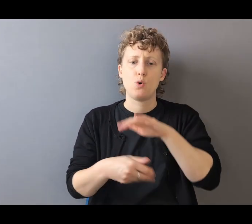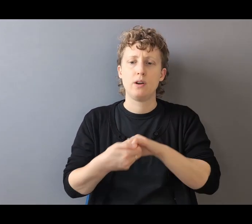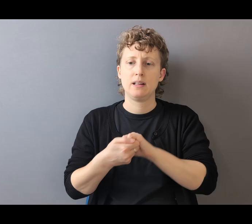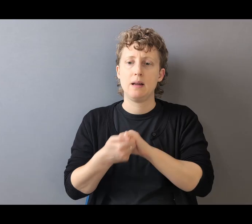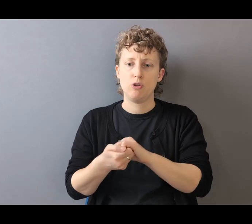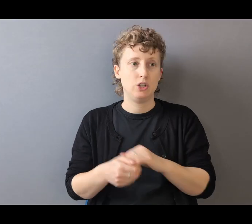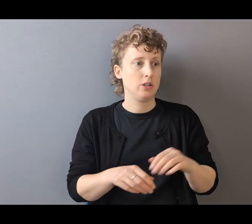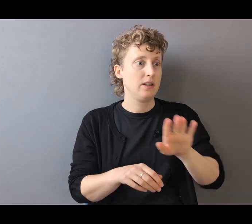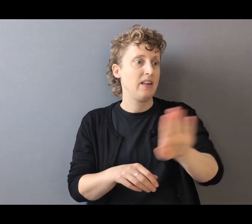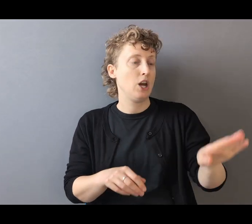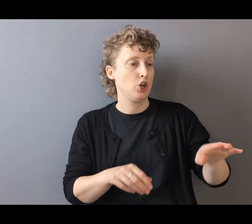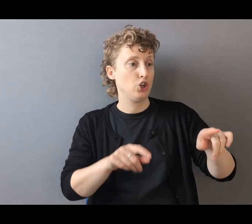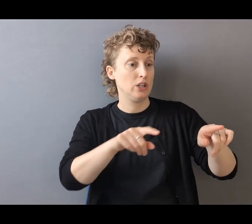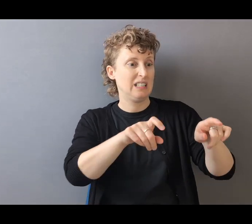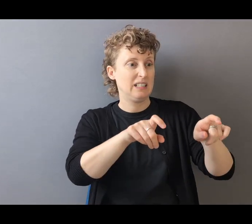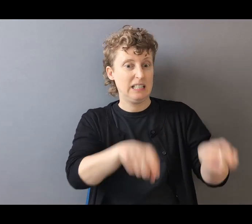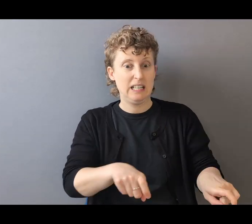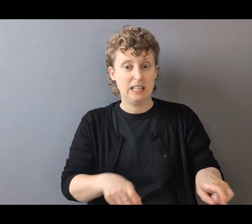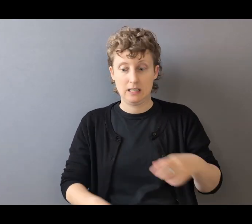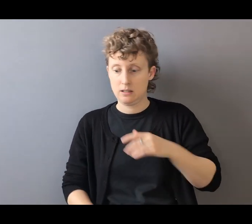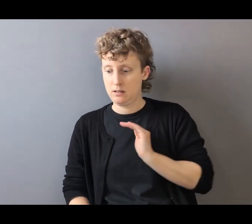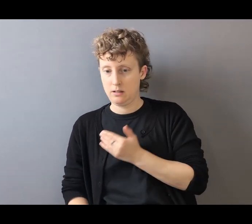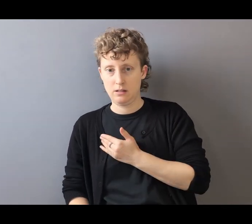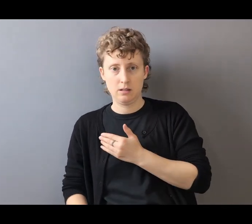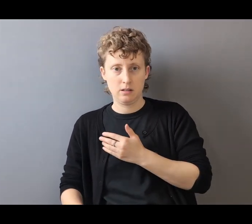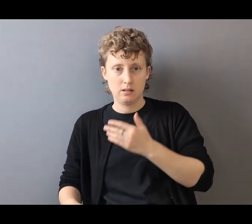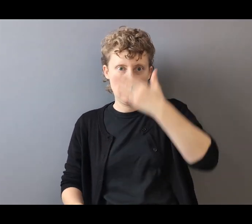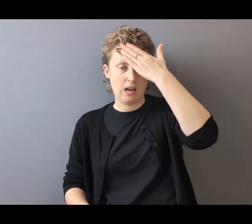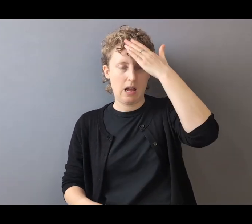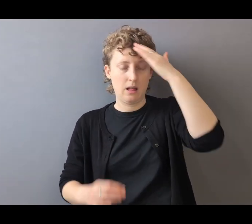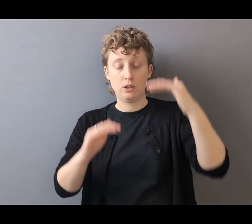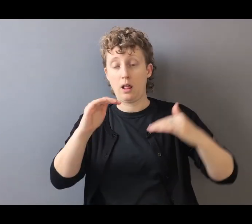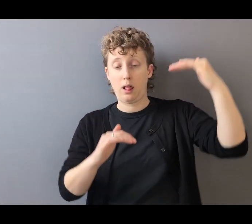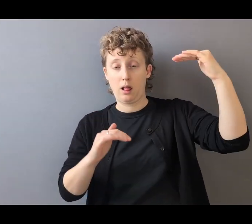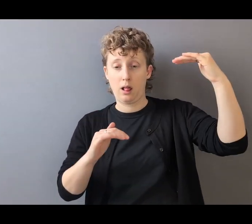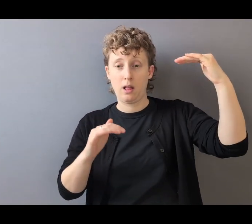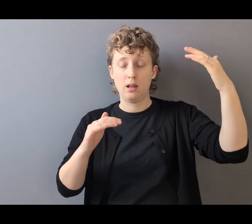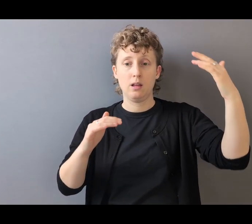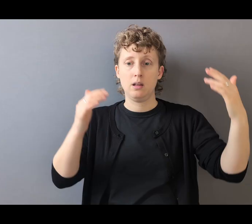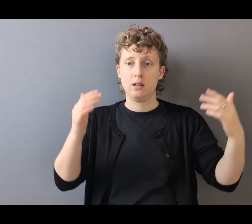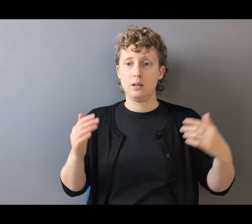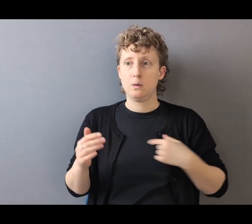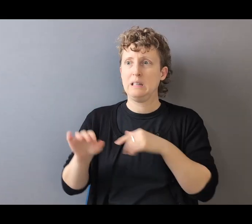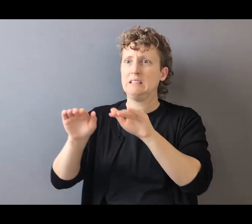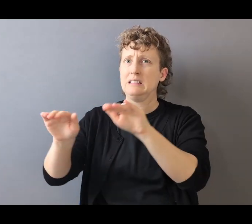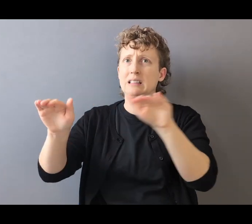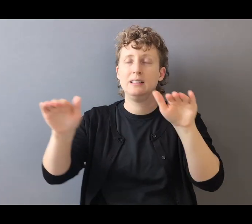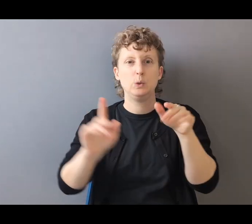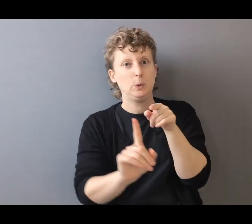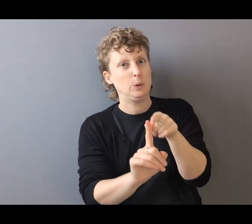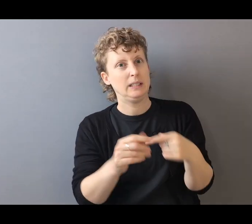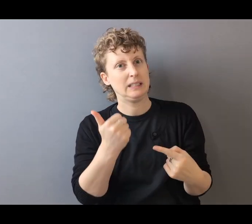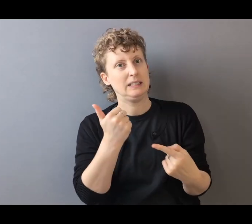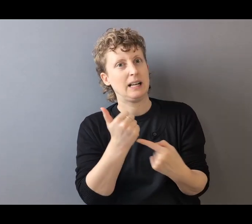and the expertise in such important discussions, because we often don't find someone to represent us on specific technical